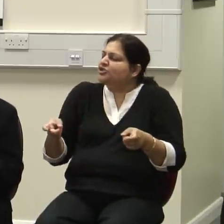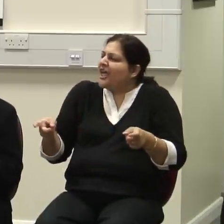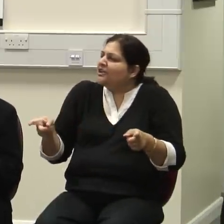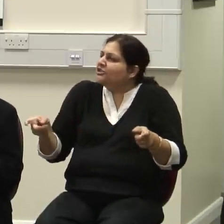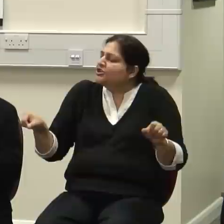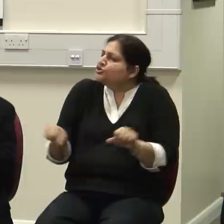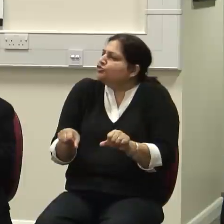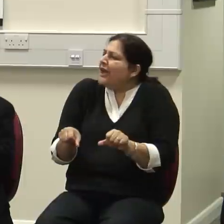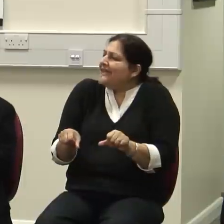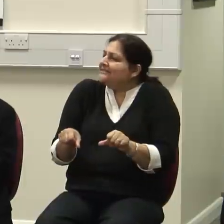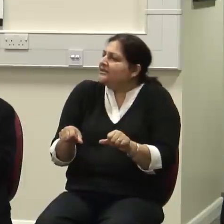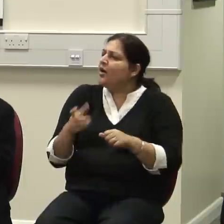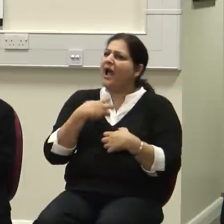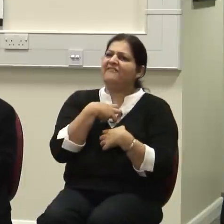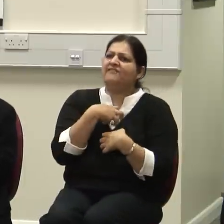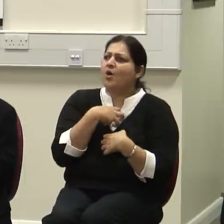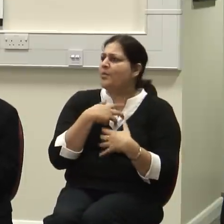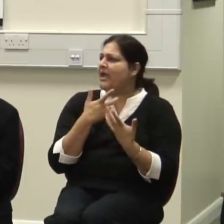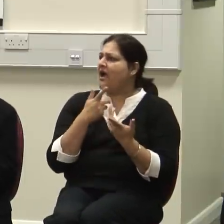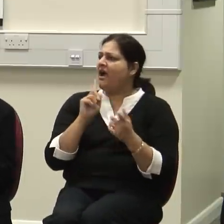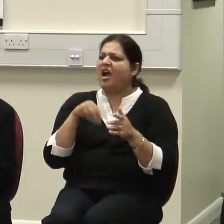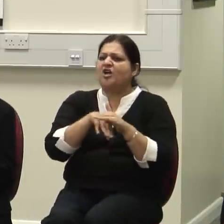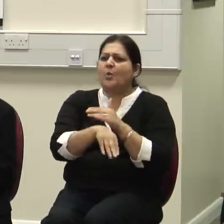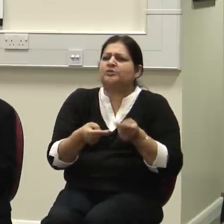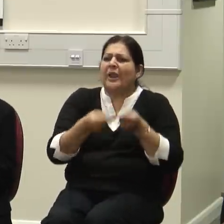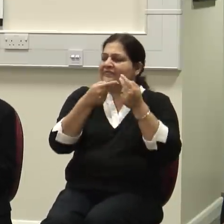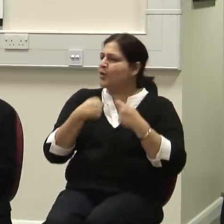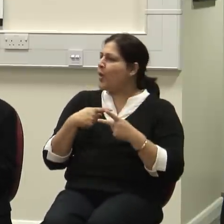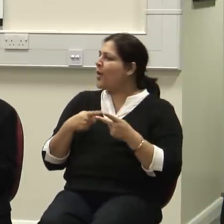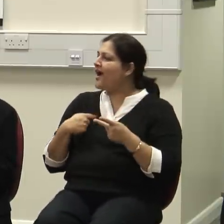can't leave my wife. I would like to do X but can't do it. I would like to stop smoking.